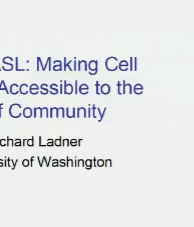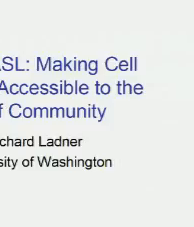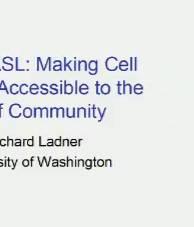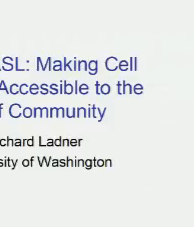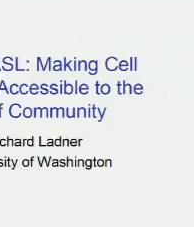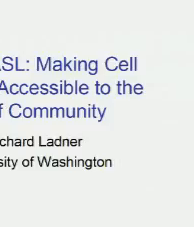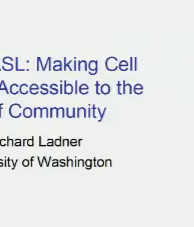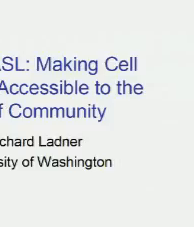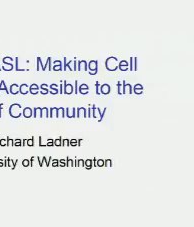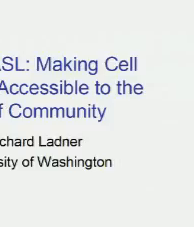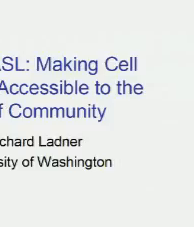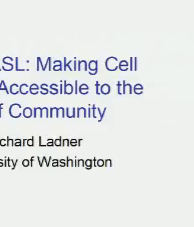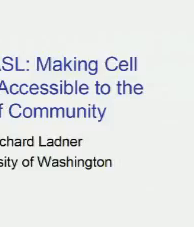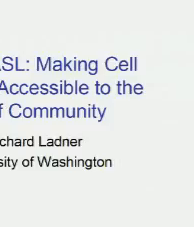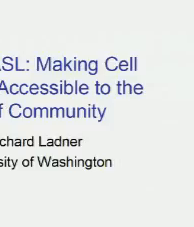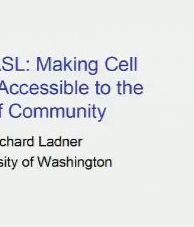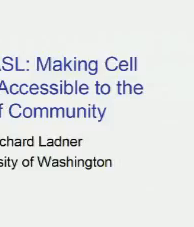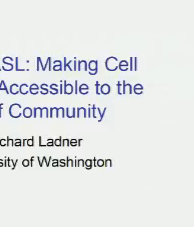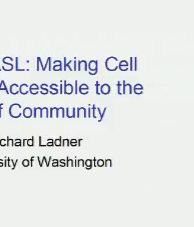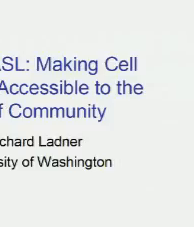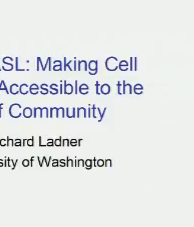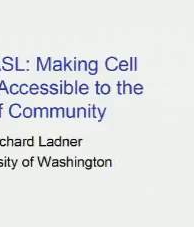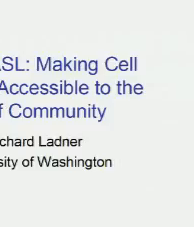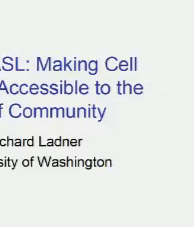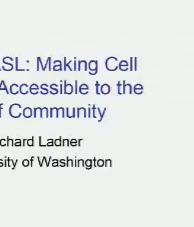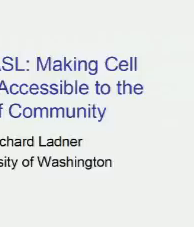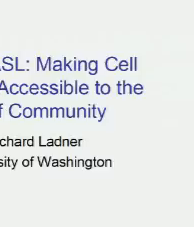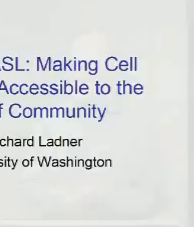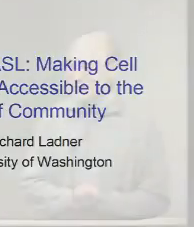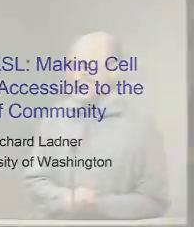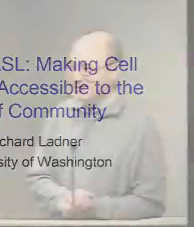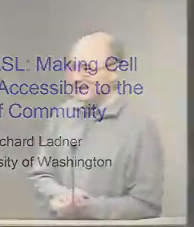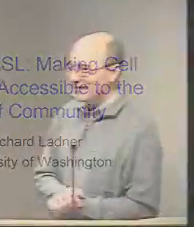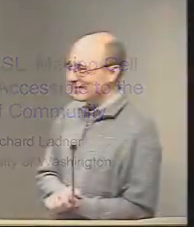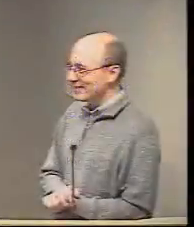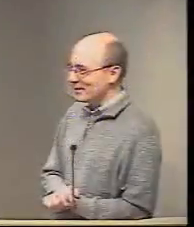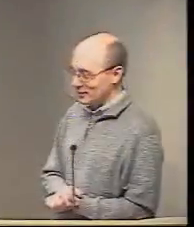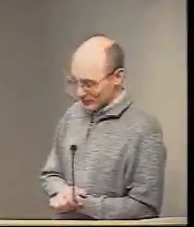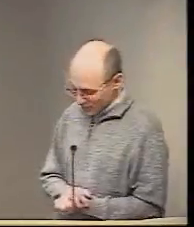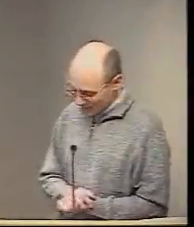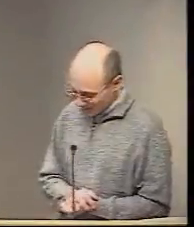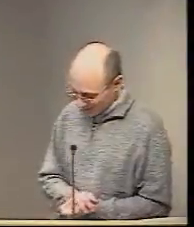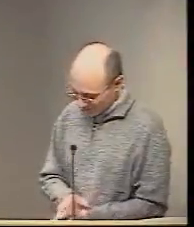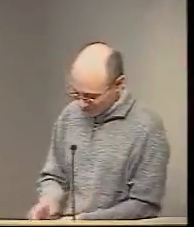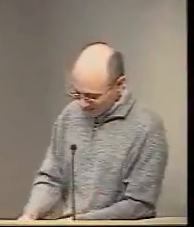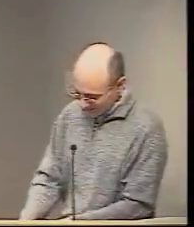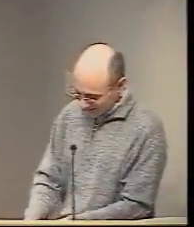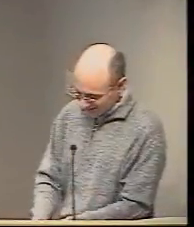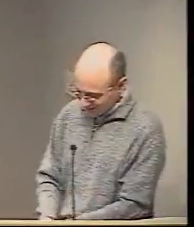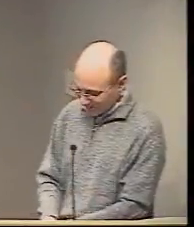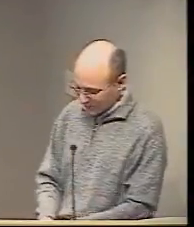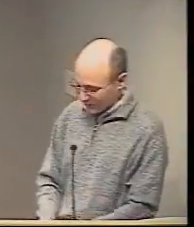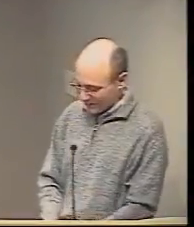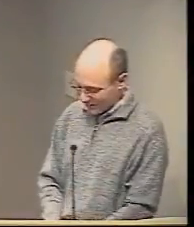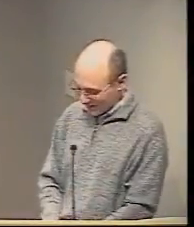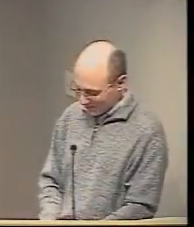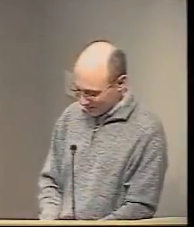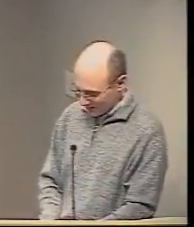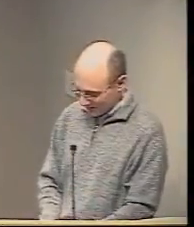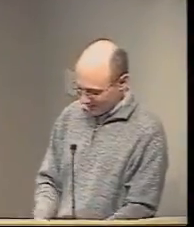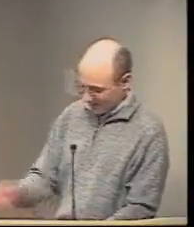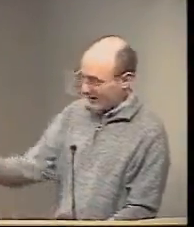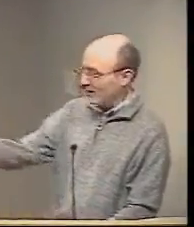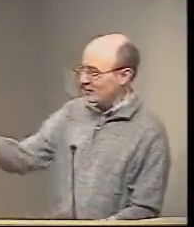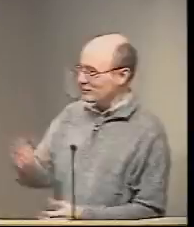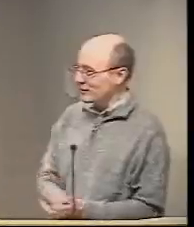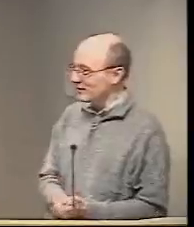Folks, thank you very much for coming, to all of you, and for the virtual audience out there. Thank you for joining us. It's a pleasure to have